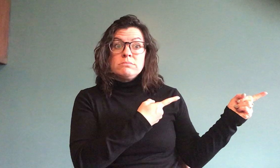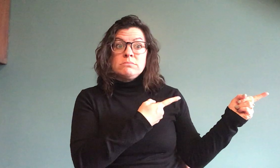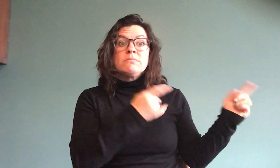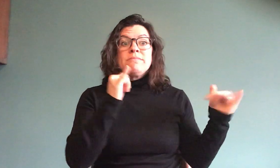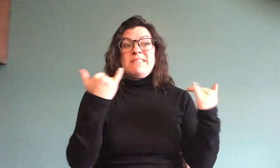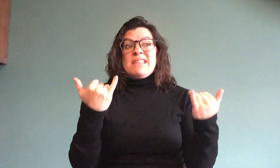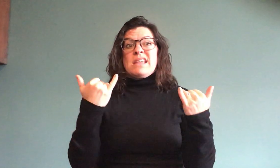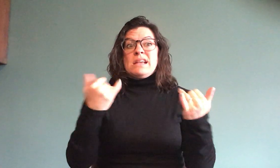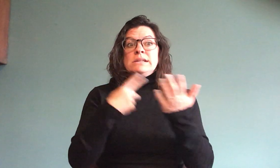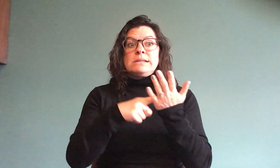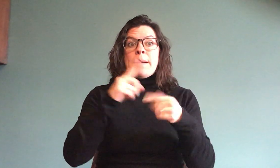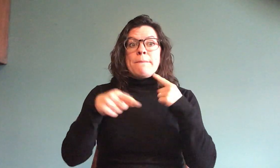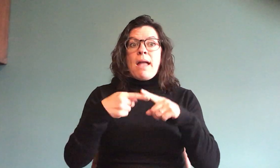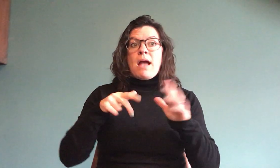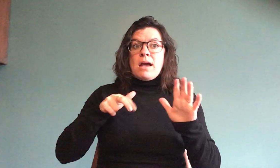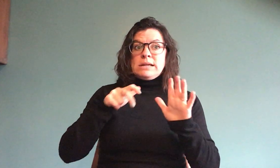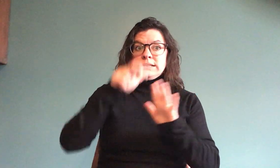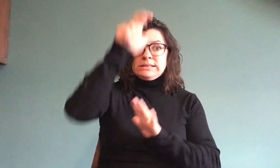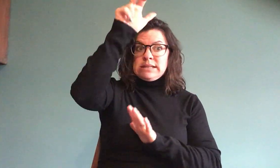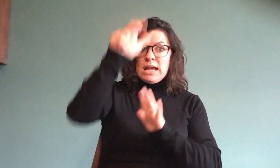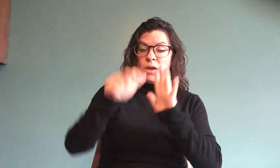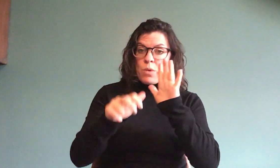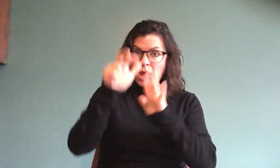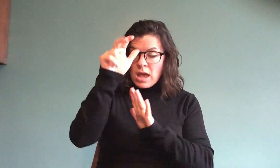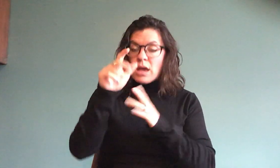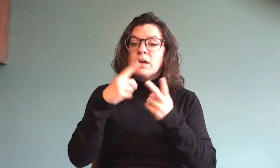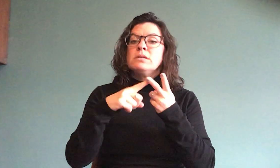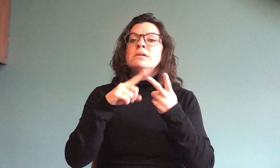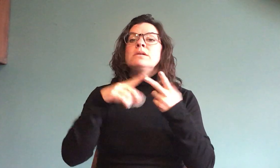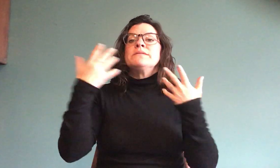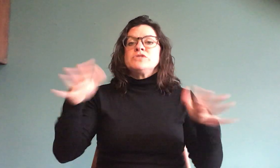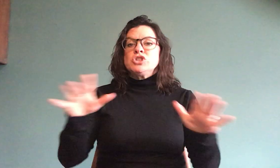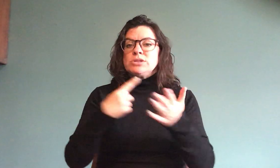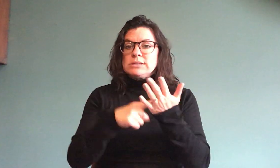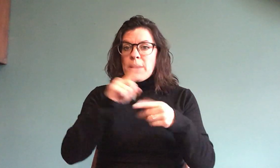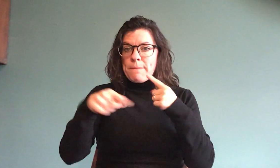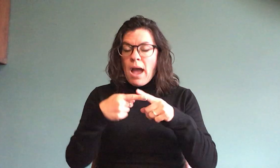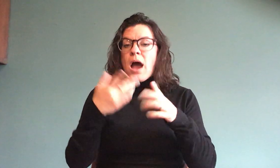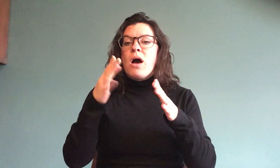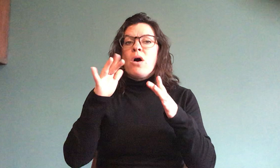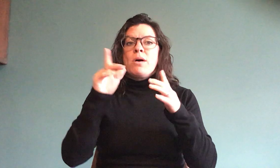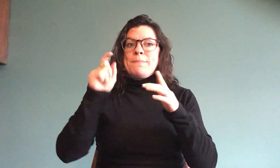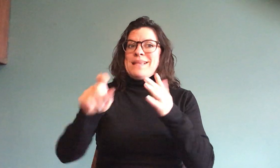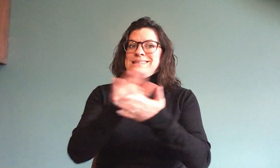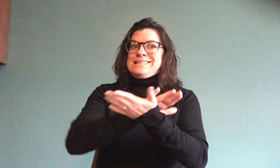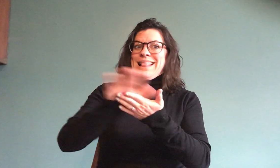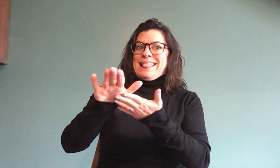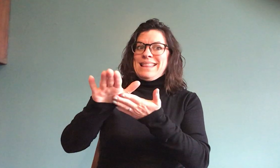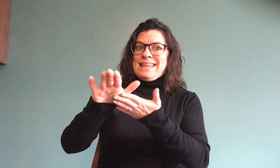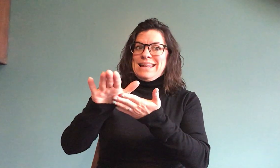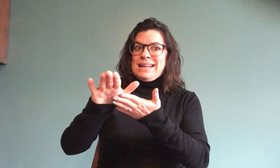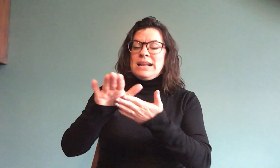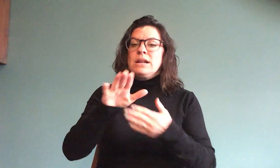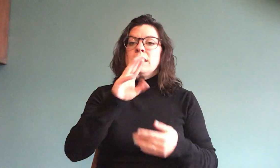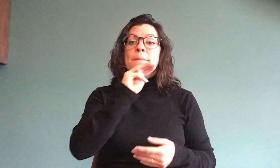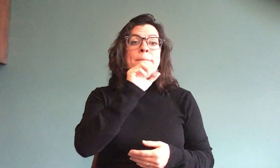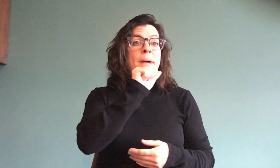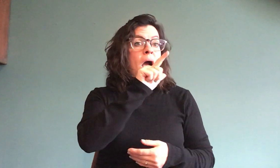correct? Yeah. Yep. Okay, yep. All right. Malachi, are you with us? Yes. Okay, cool.